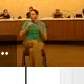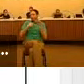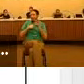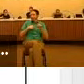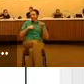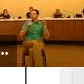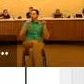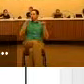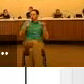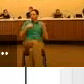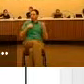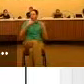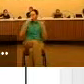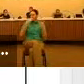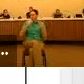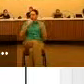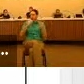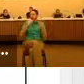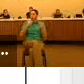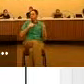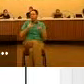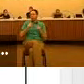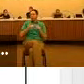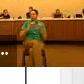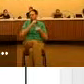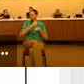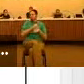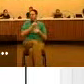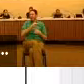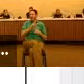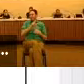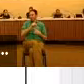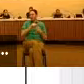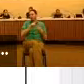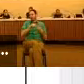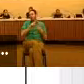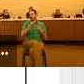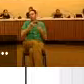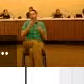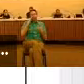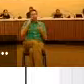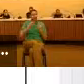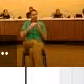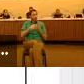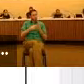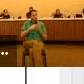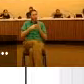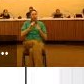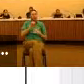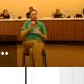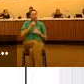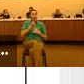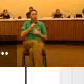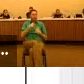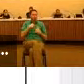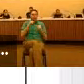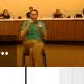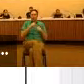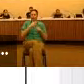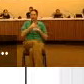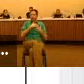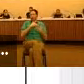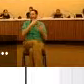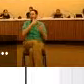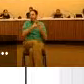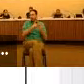here should have pretty good. We're planning on probably putting asphalt, or if town requires sidewalks, if we get to that point, but we